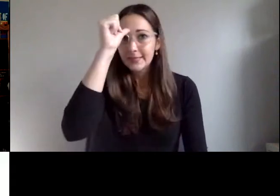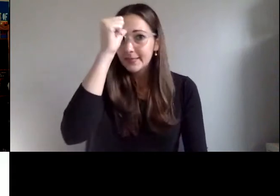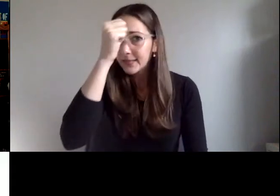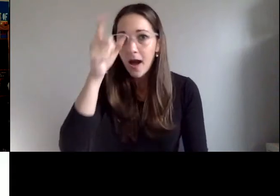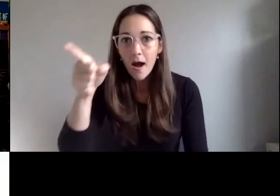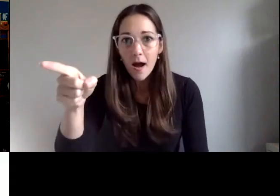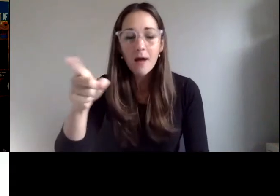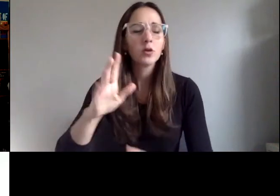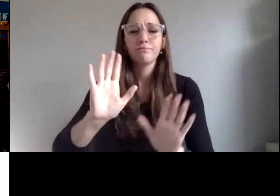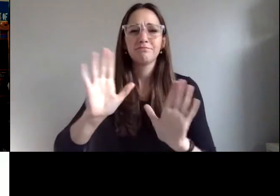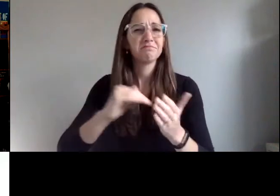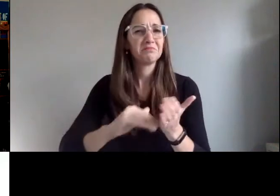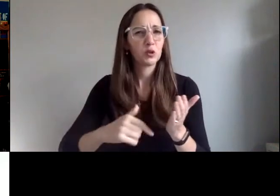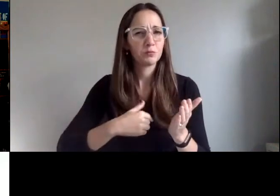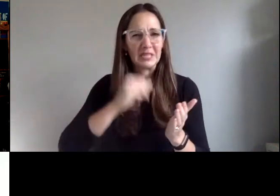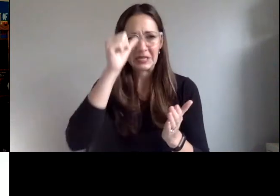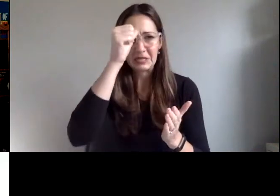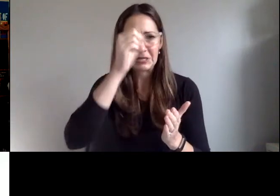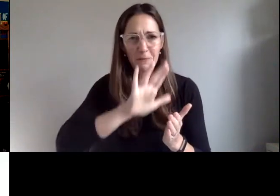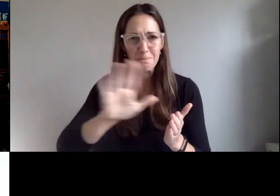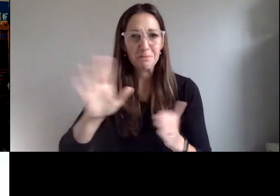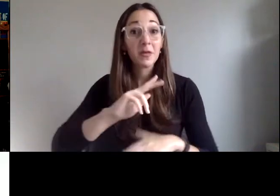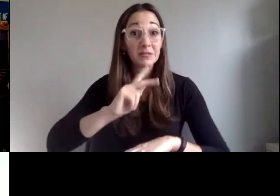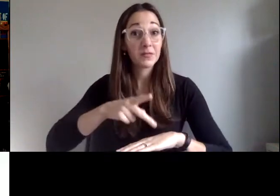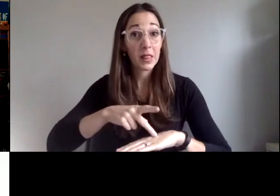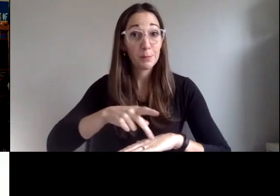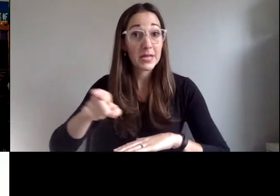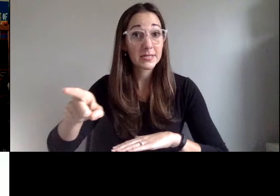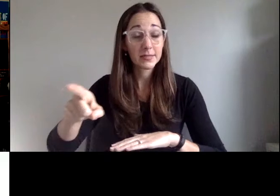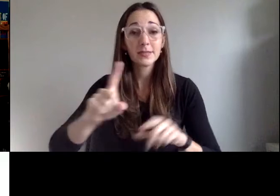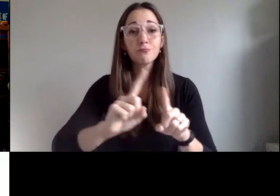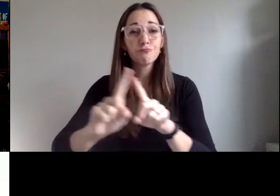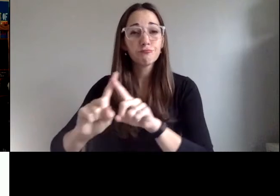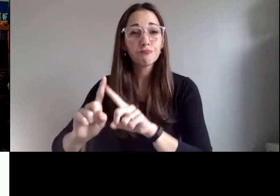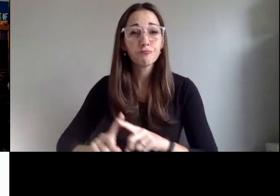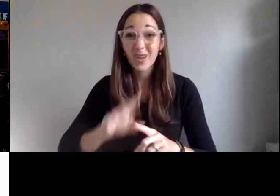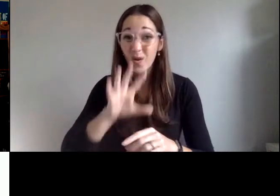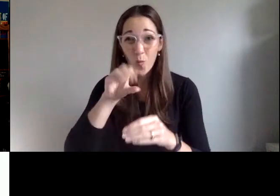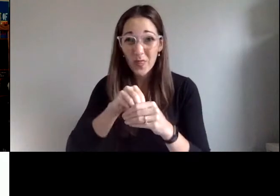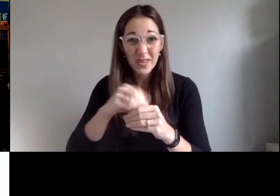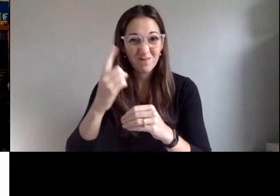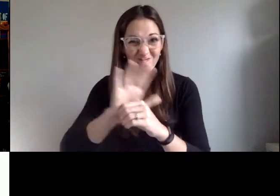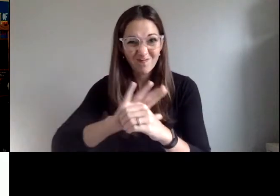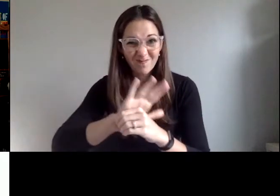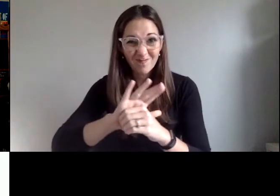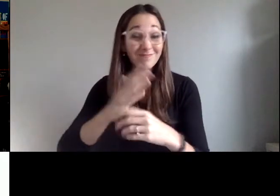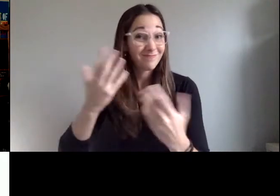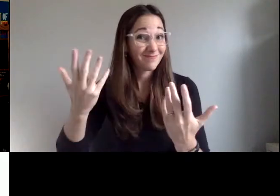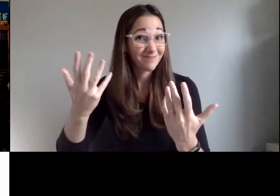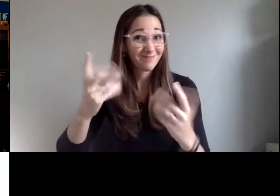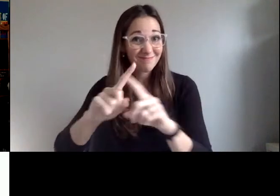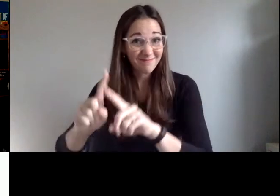India, within the Philippines, as within India, there are many different sign languages, just as there are